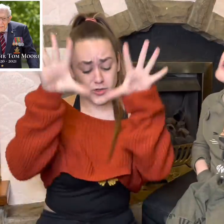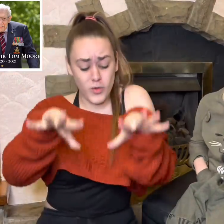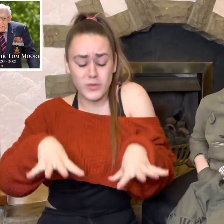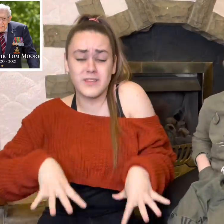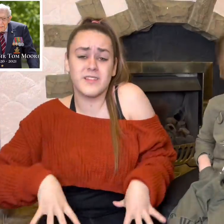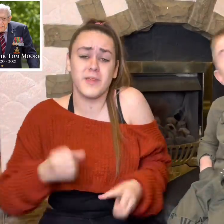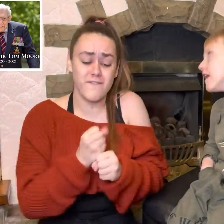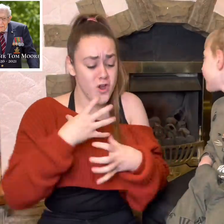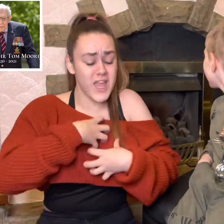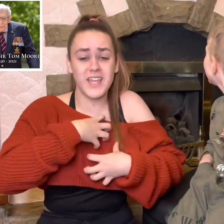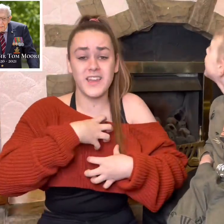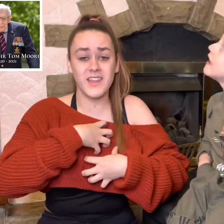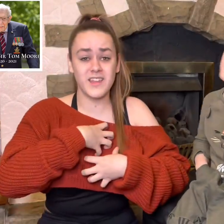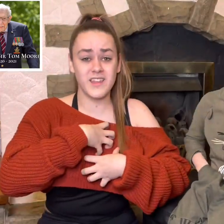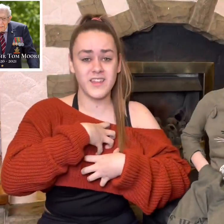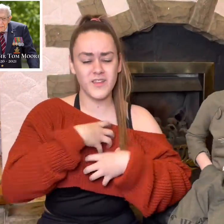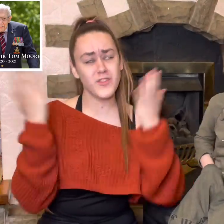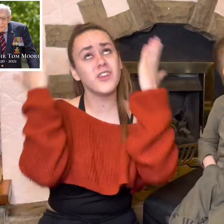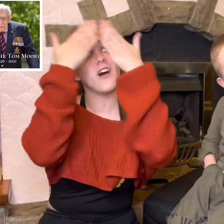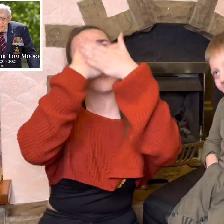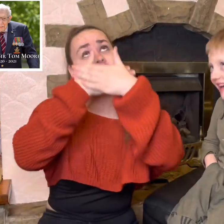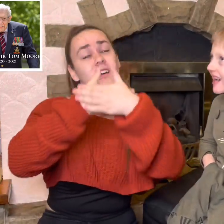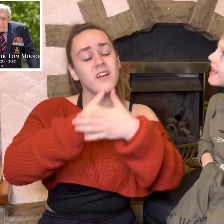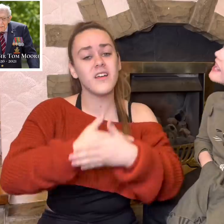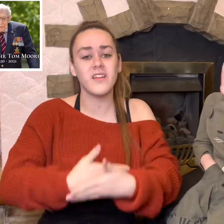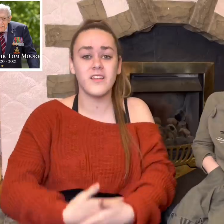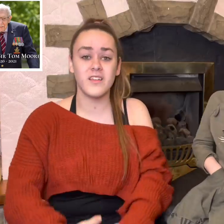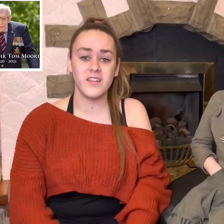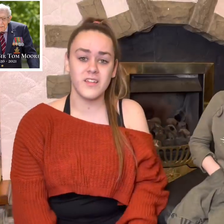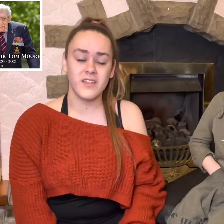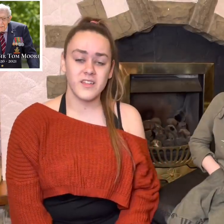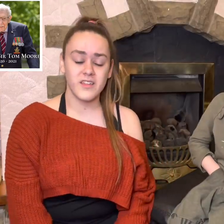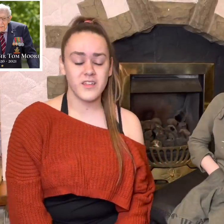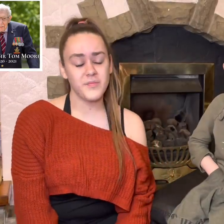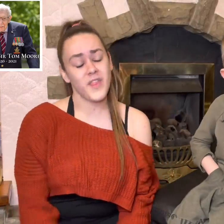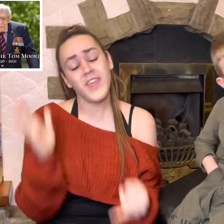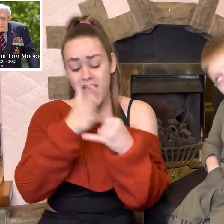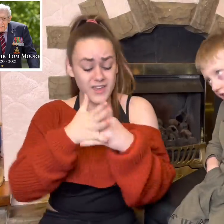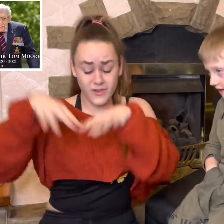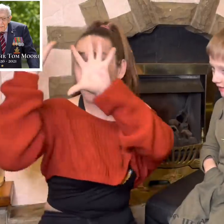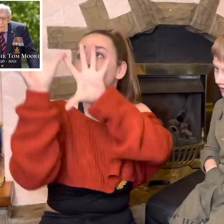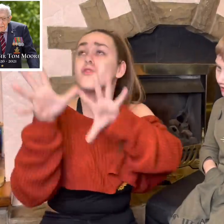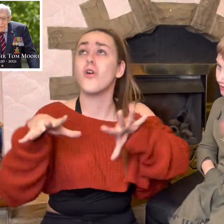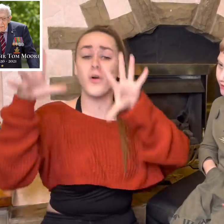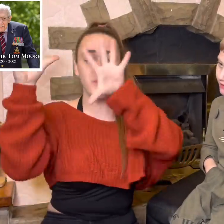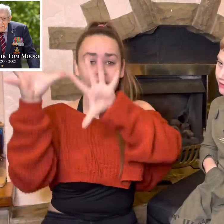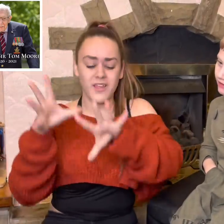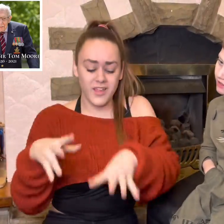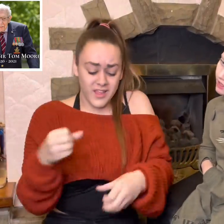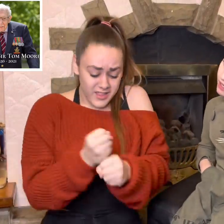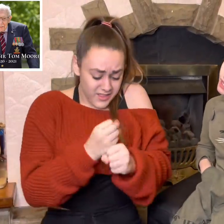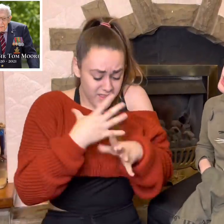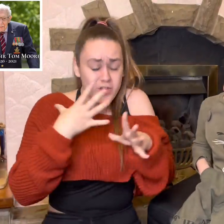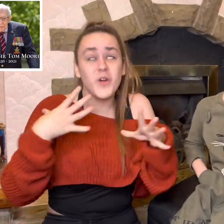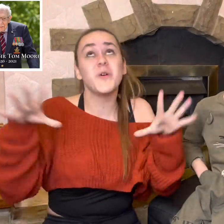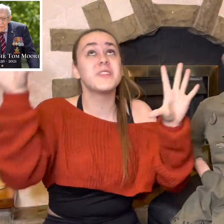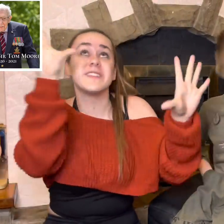be afraid of the dark. At the end of the storm, there's a golden